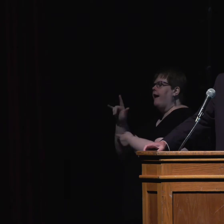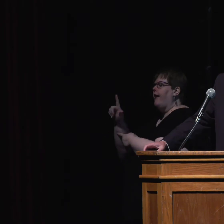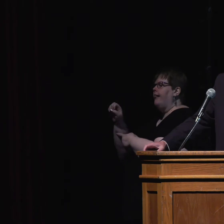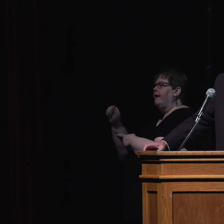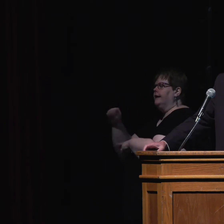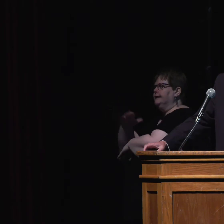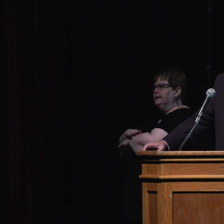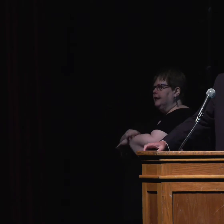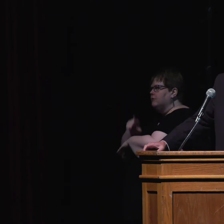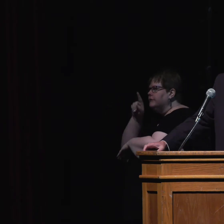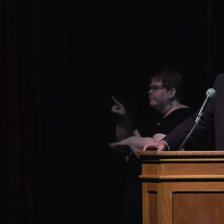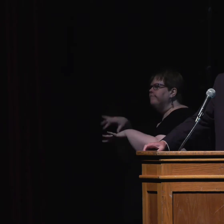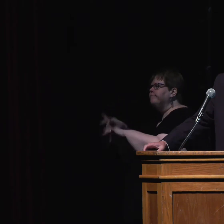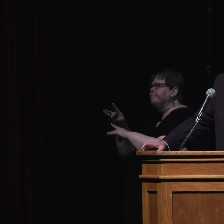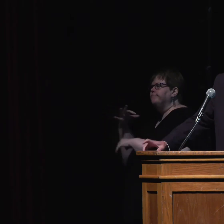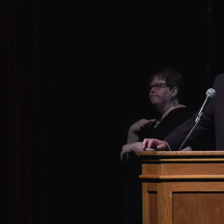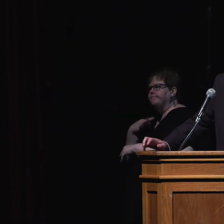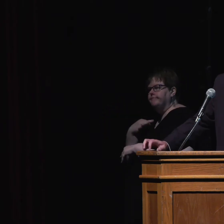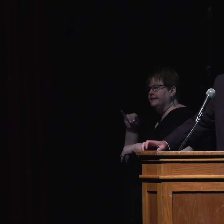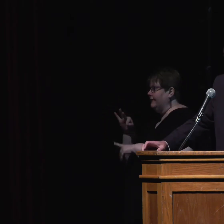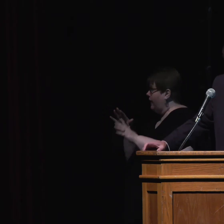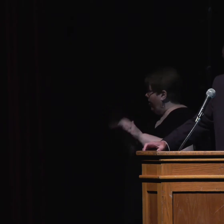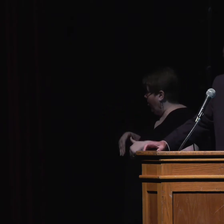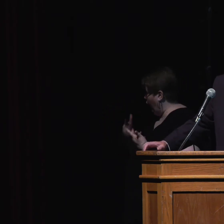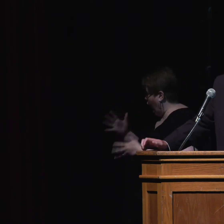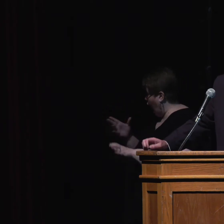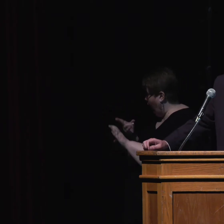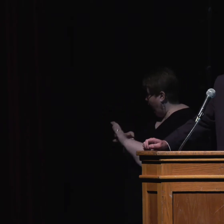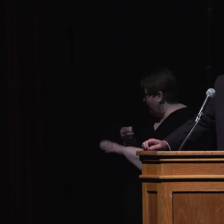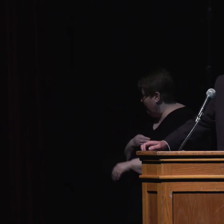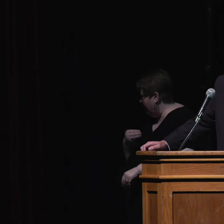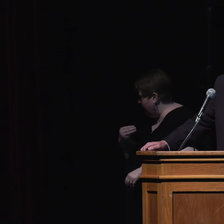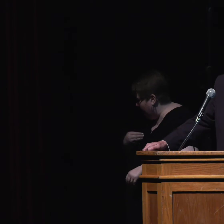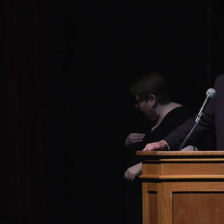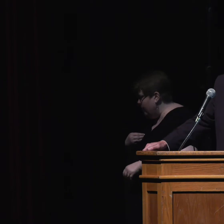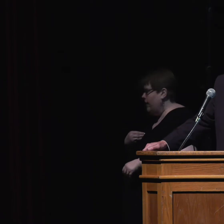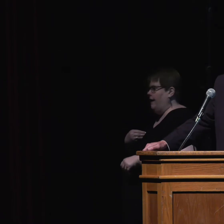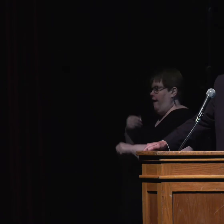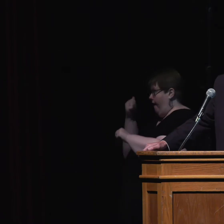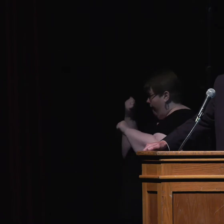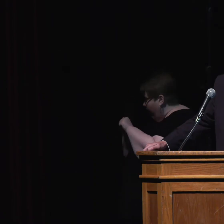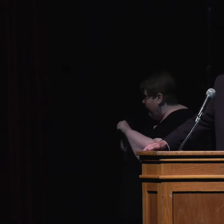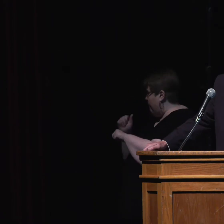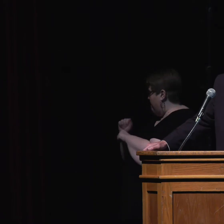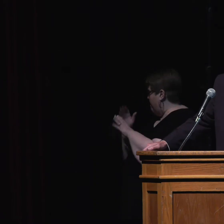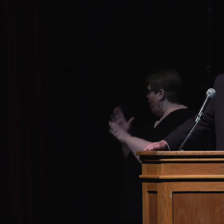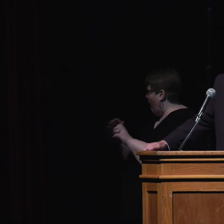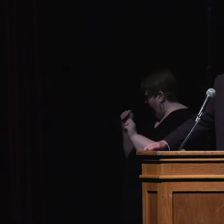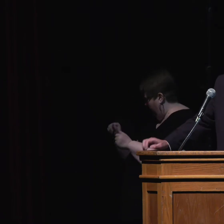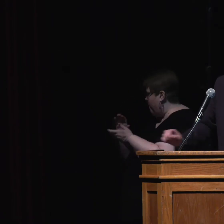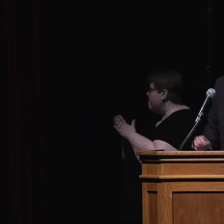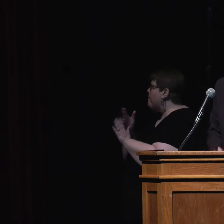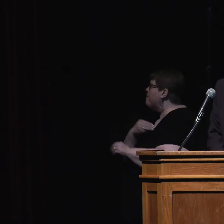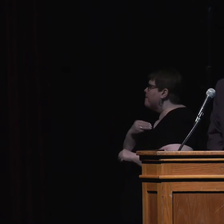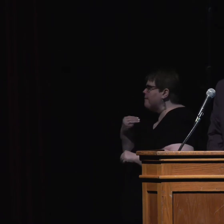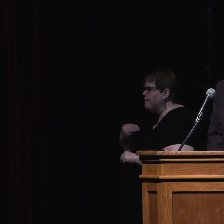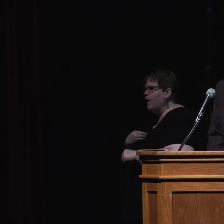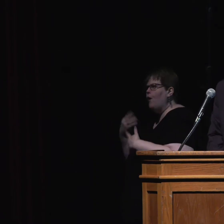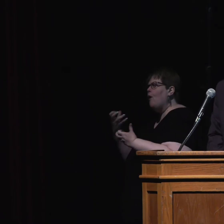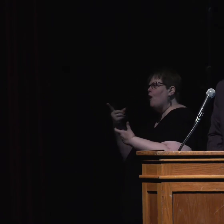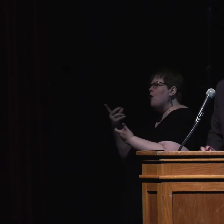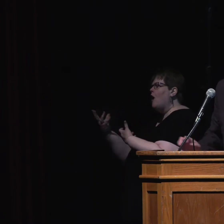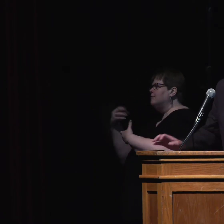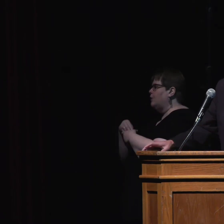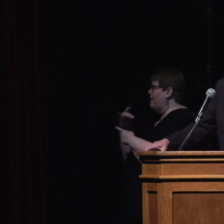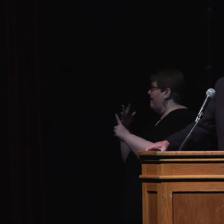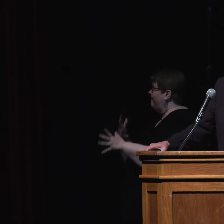LEA table outside and pick up an application if you aren't already a member. Every employee is eligible for membership, and we would love to have you be a part of